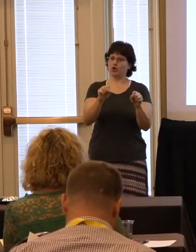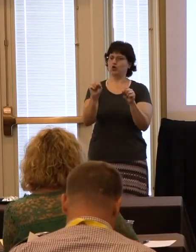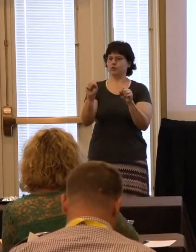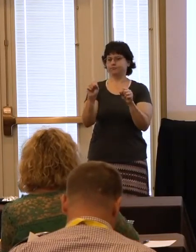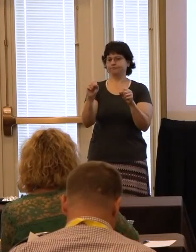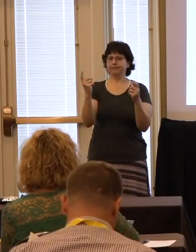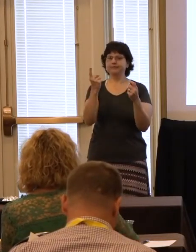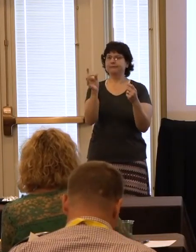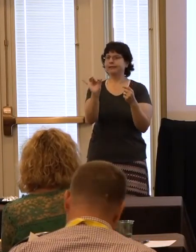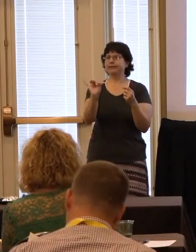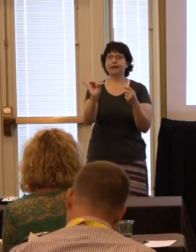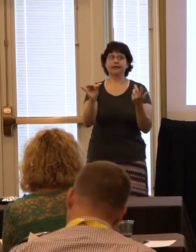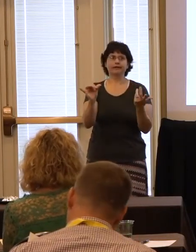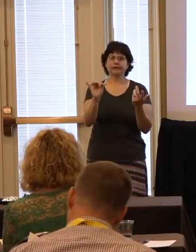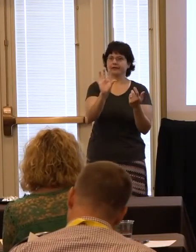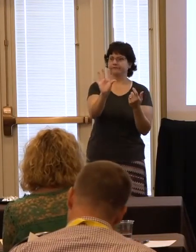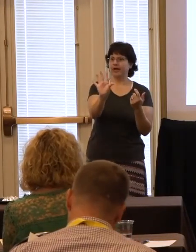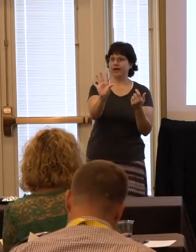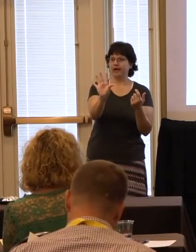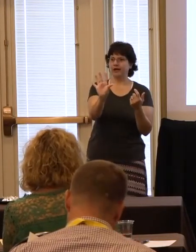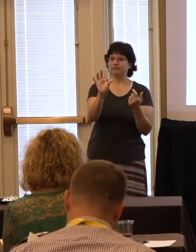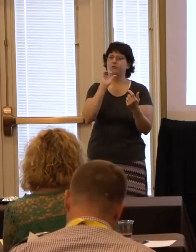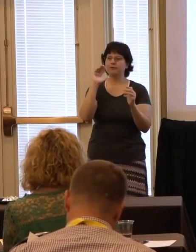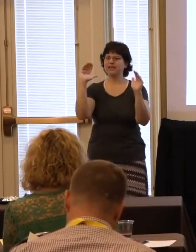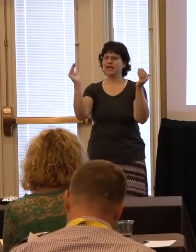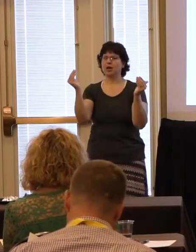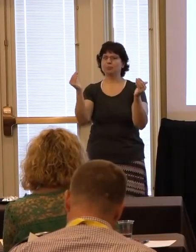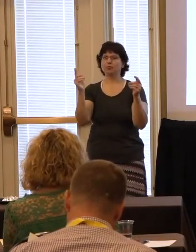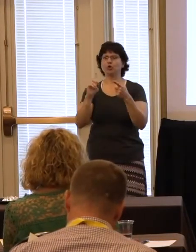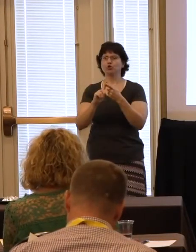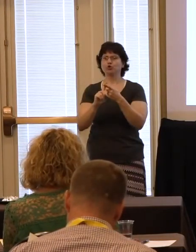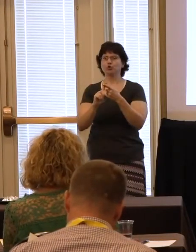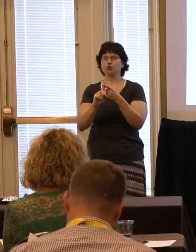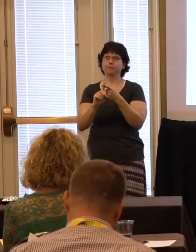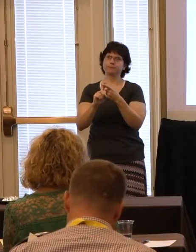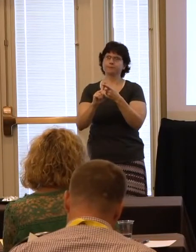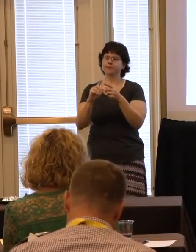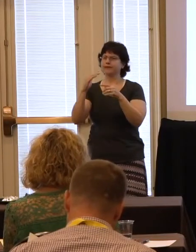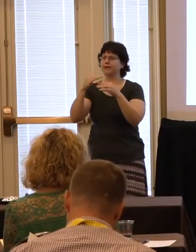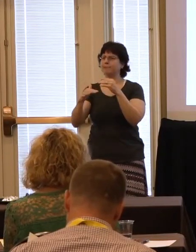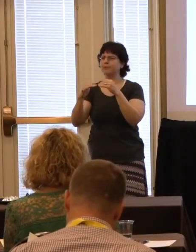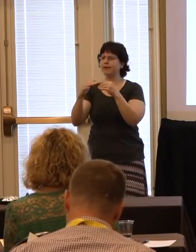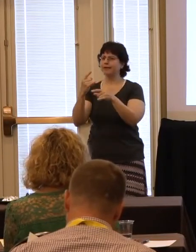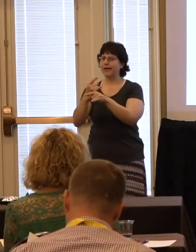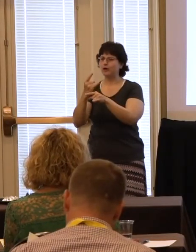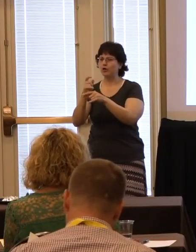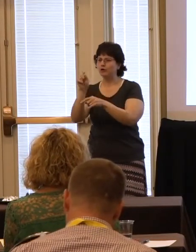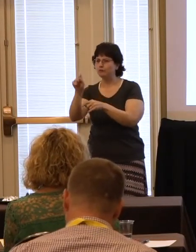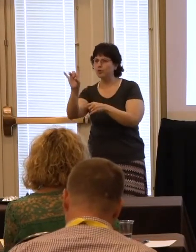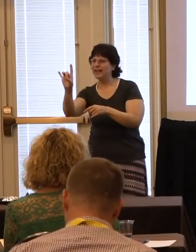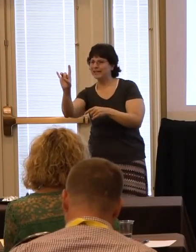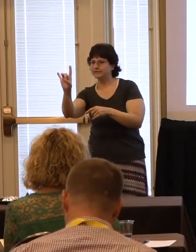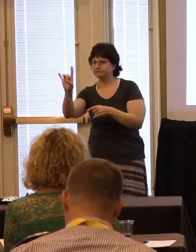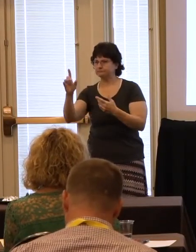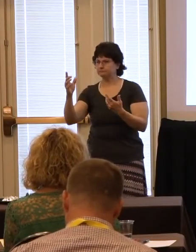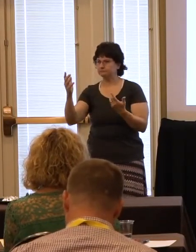be something like, 5 would be comparable to blood alcohol level like 0.8.